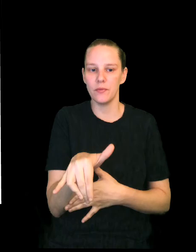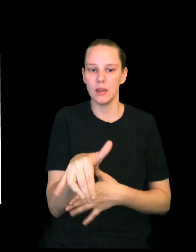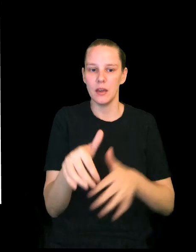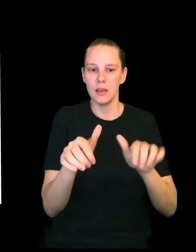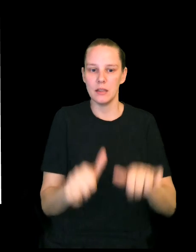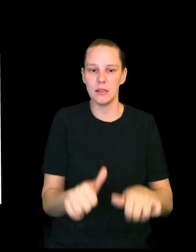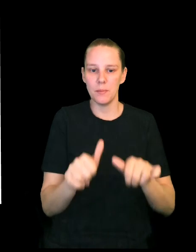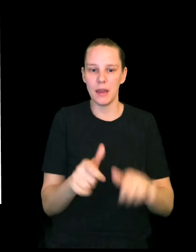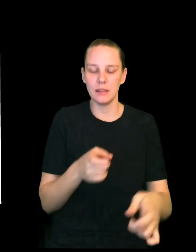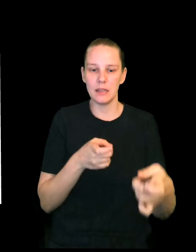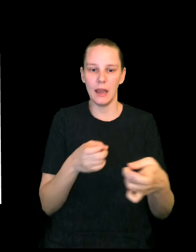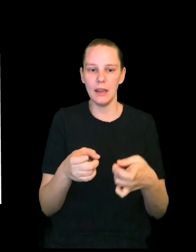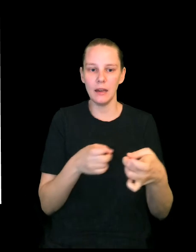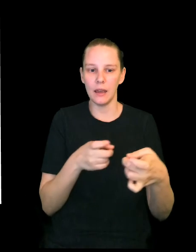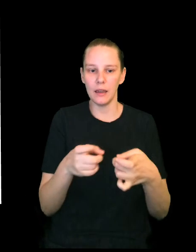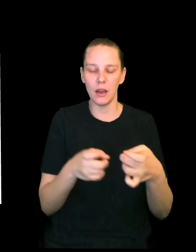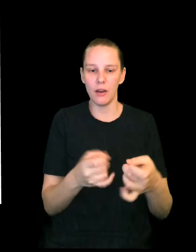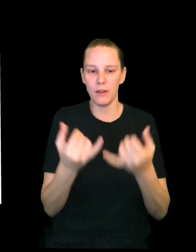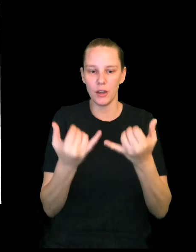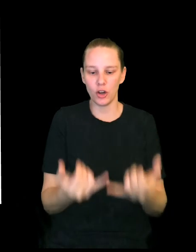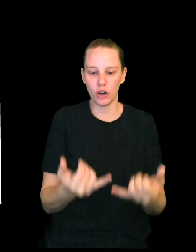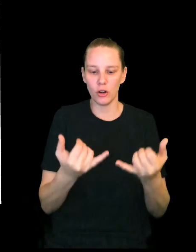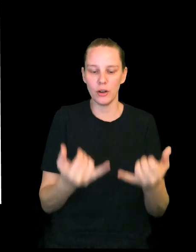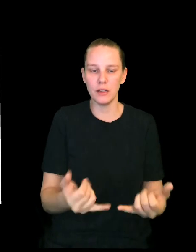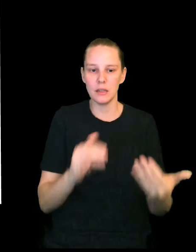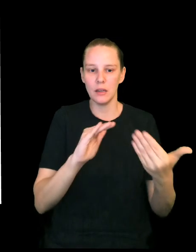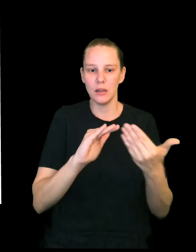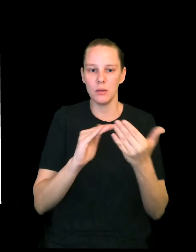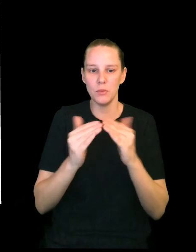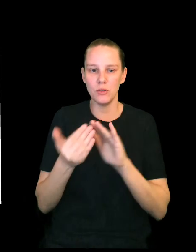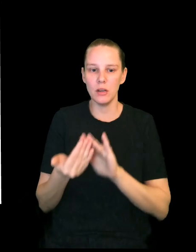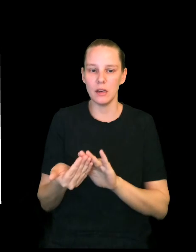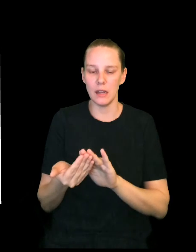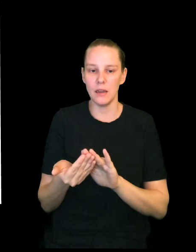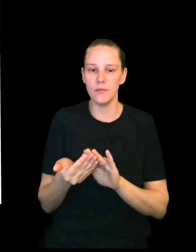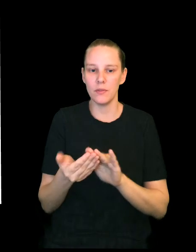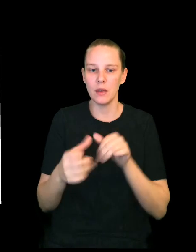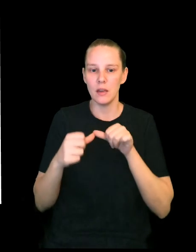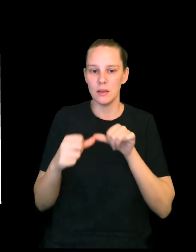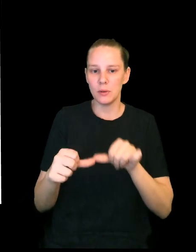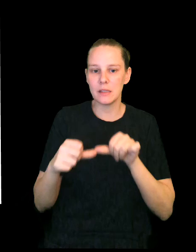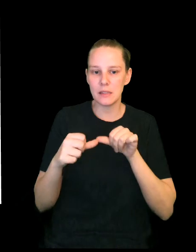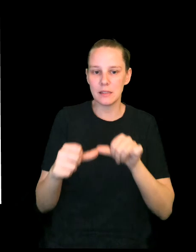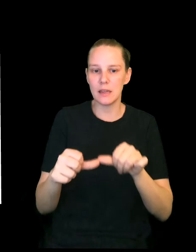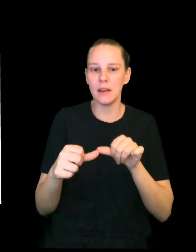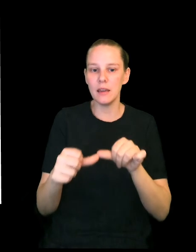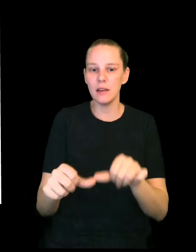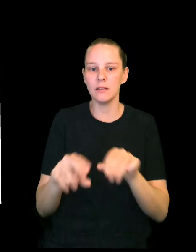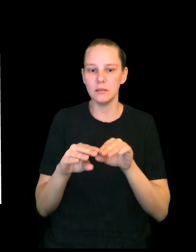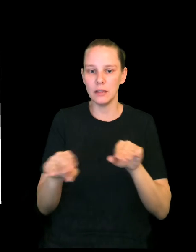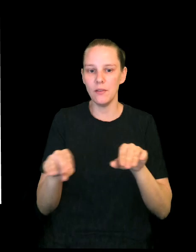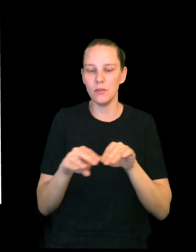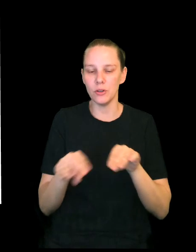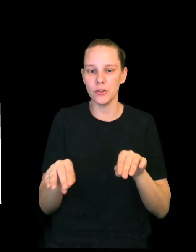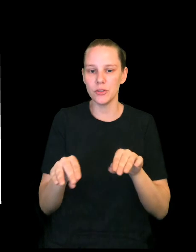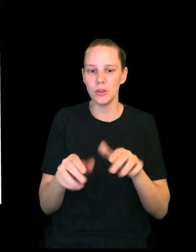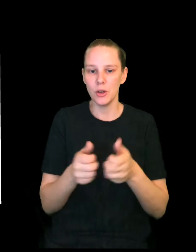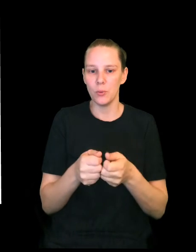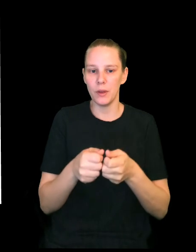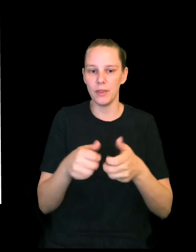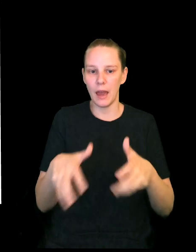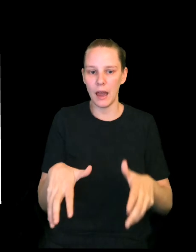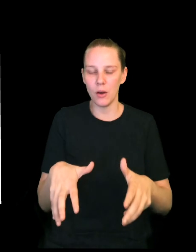Sustainability is the maintaining of a current community with steady